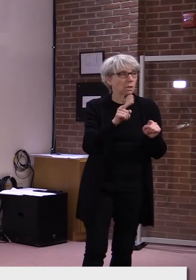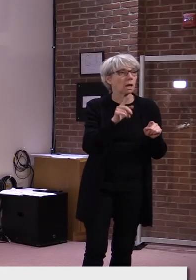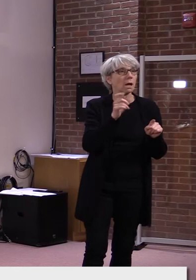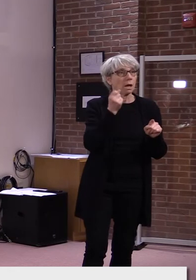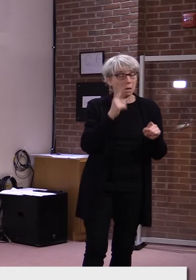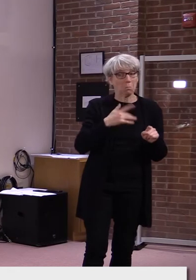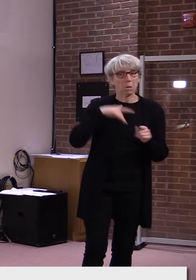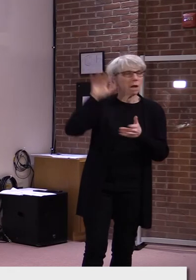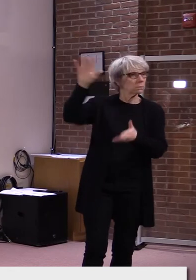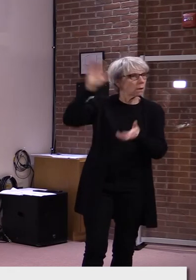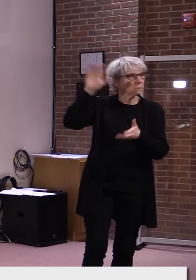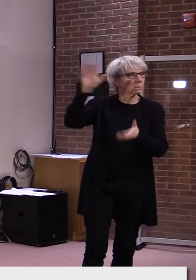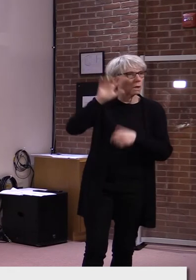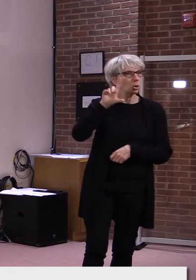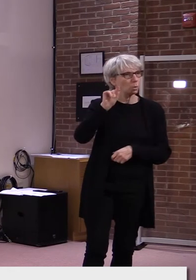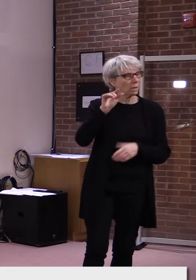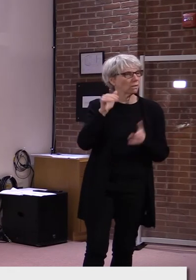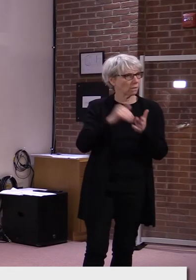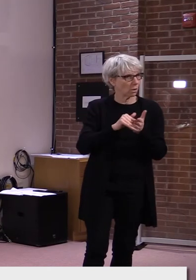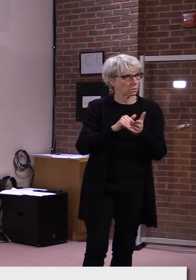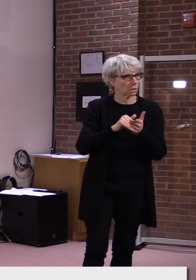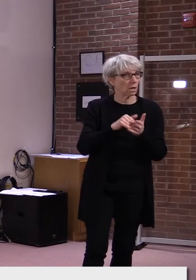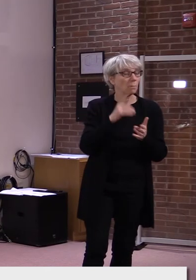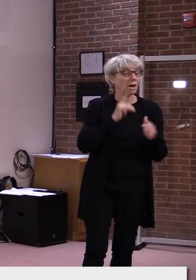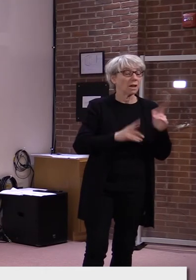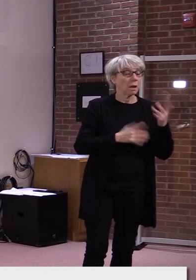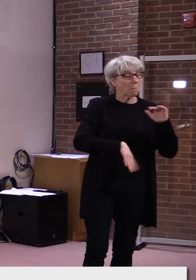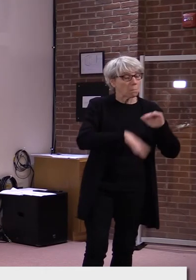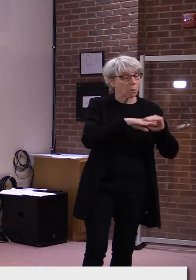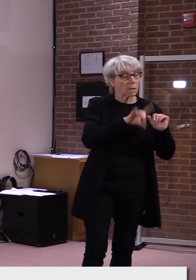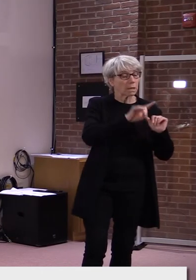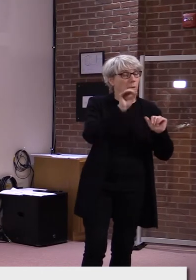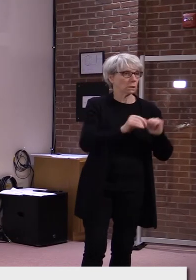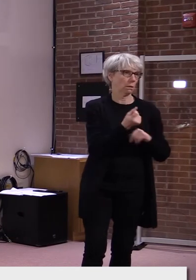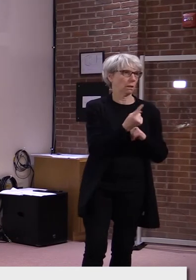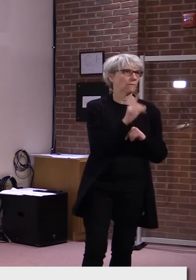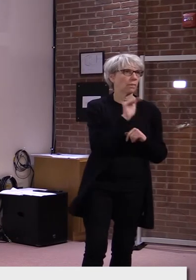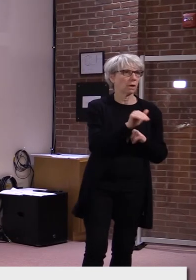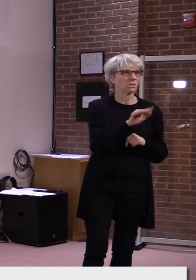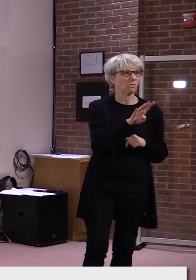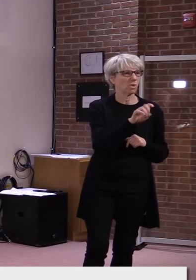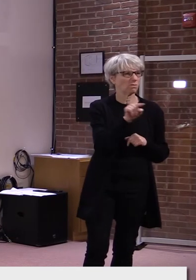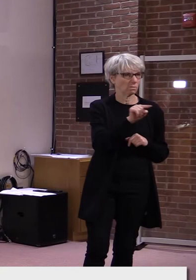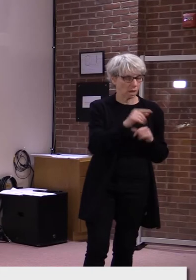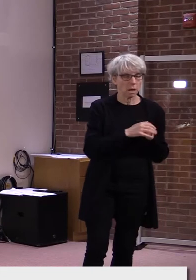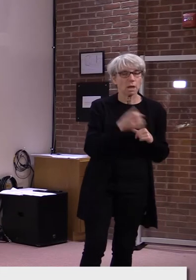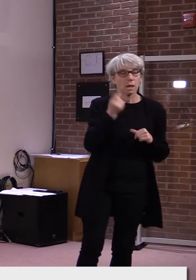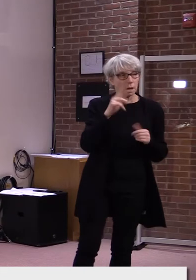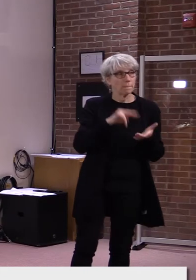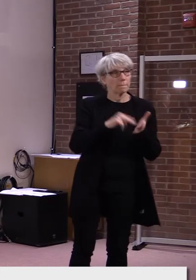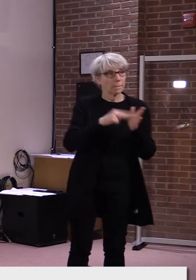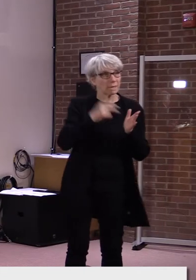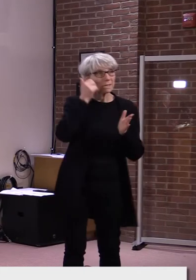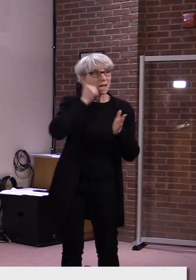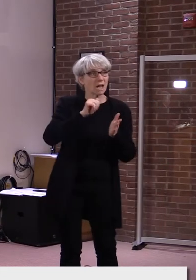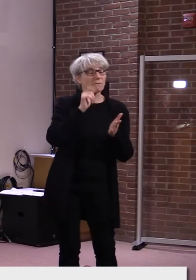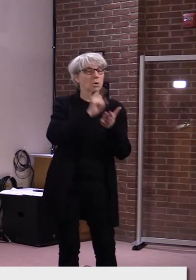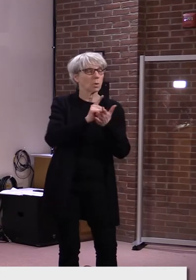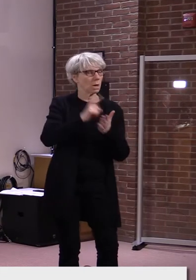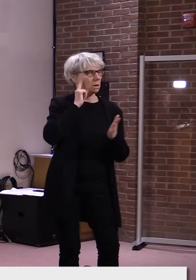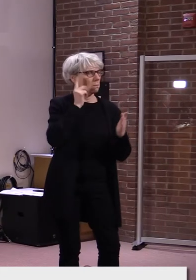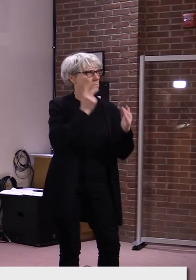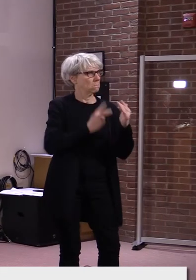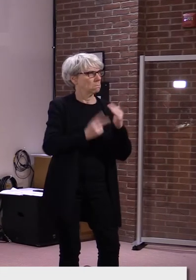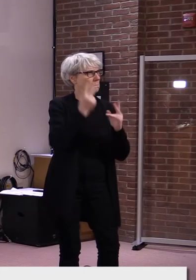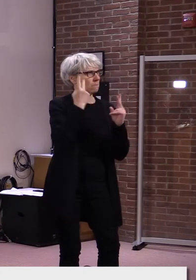20,000. To get to the 80%, we'll draw down as much as possible each week in order to get